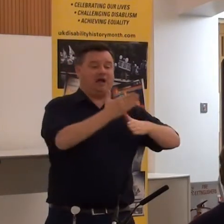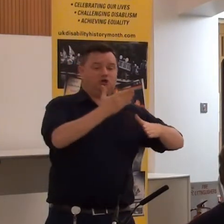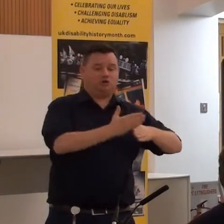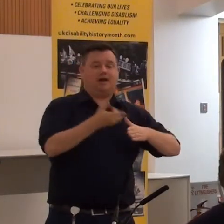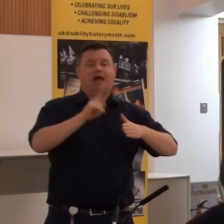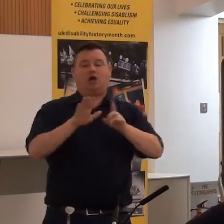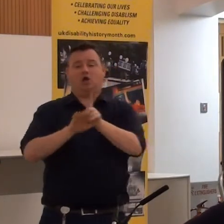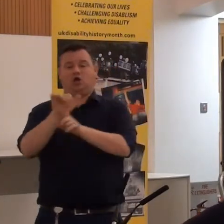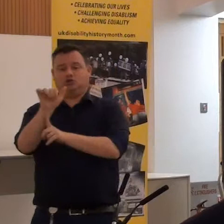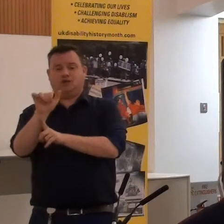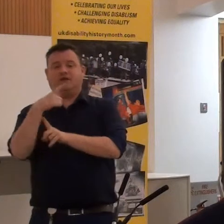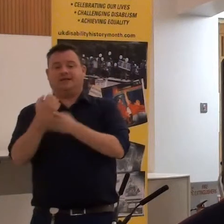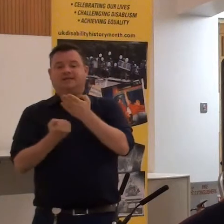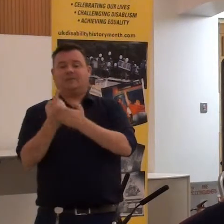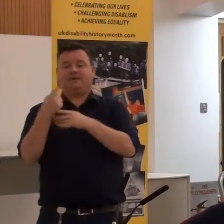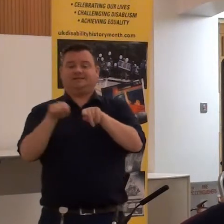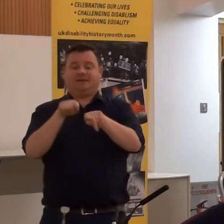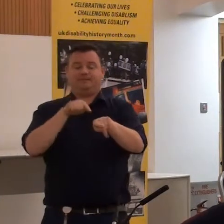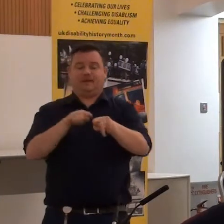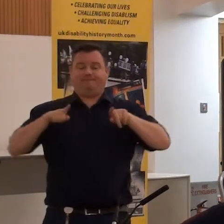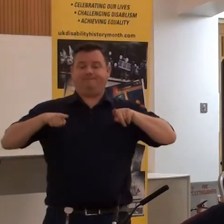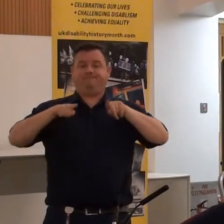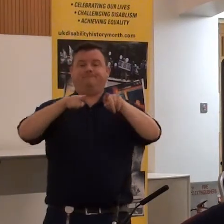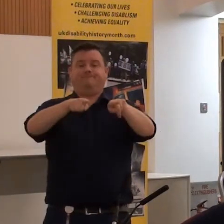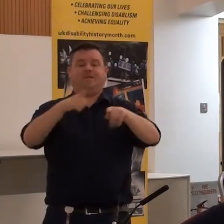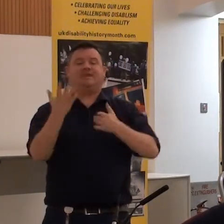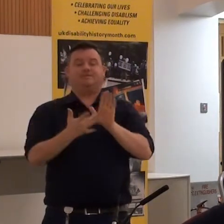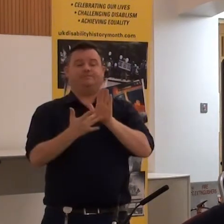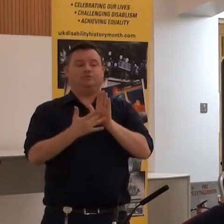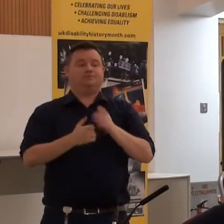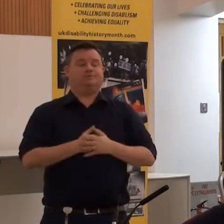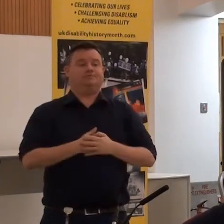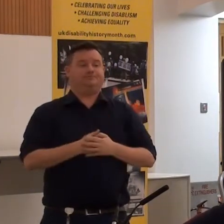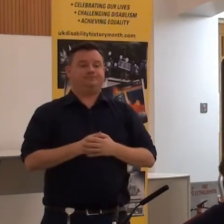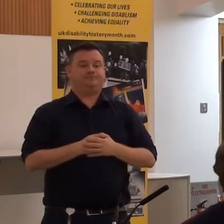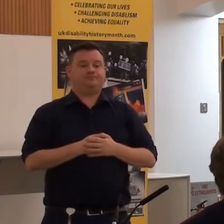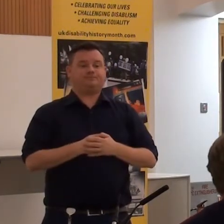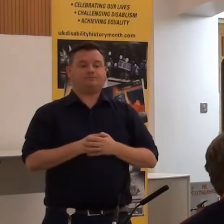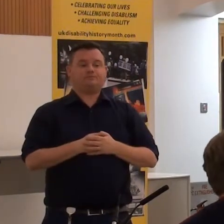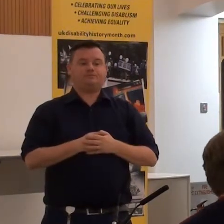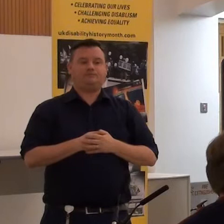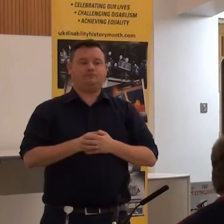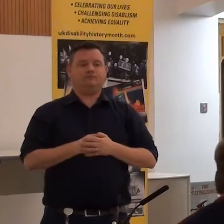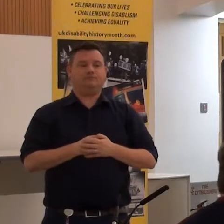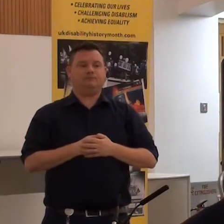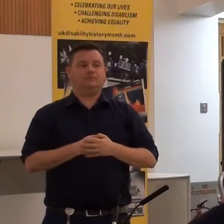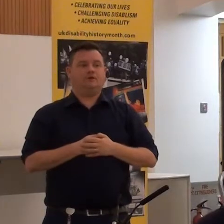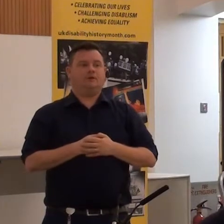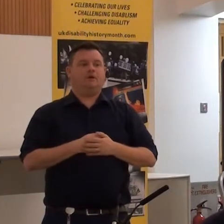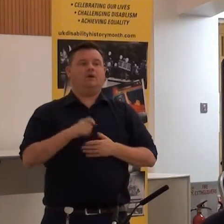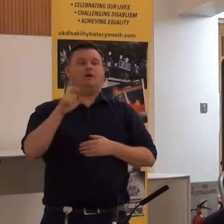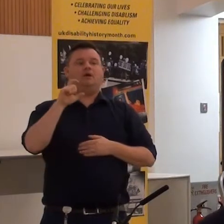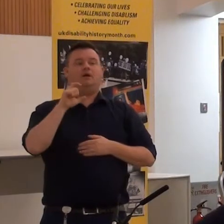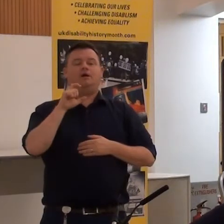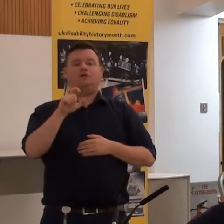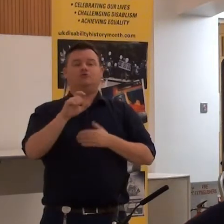the culture that's going on at the same time, because I think that is also very important. Over to you, please. Hi, Christina Payne from